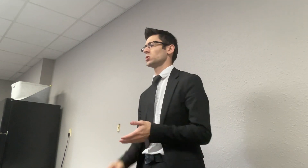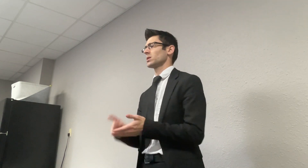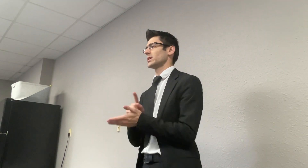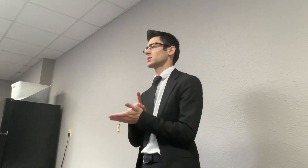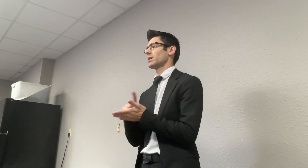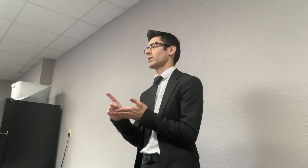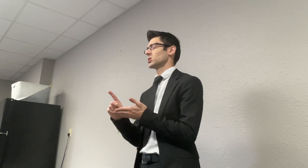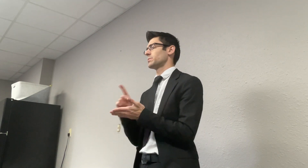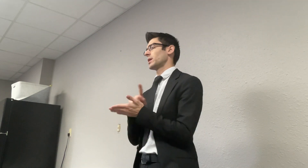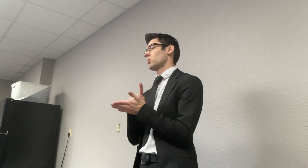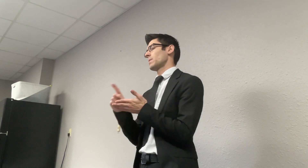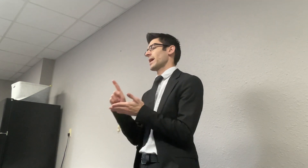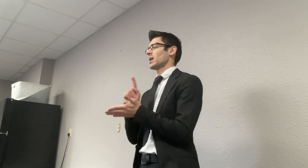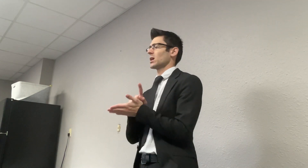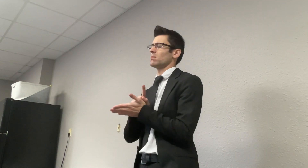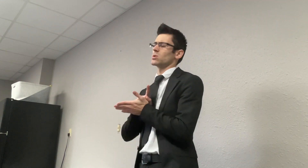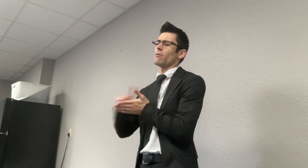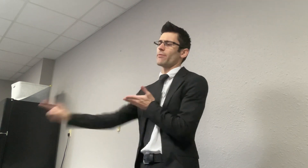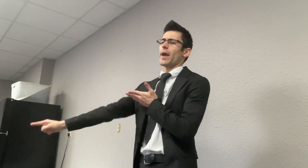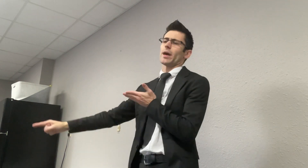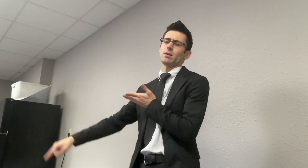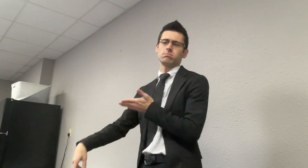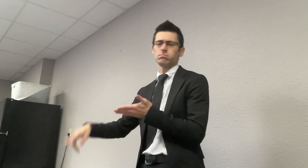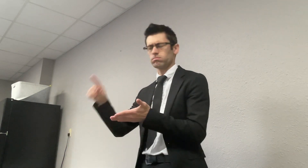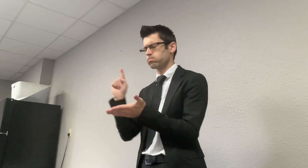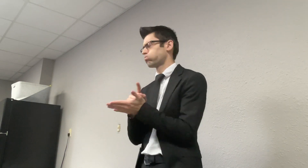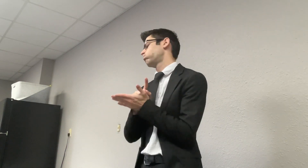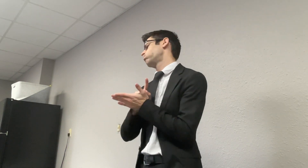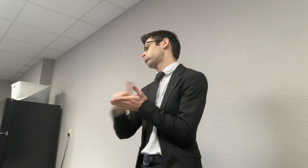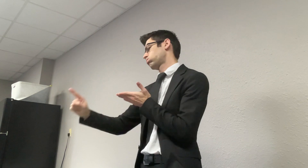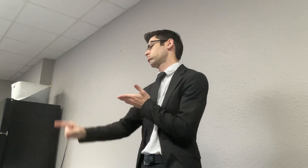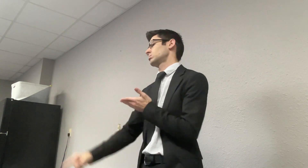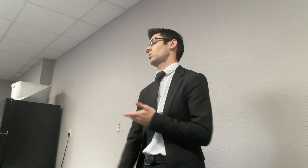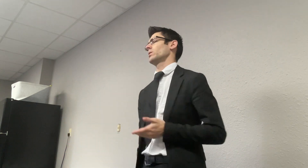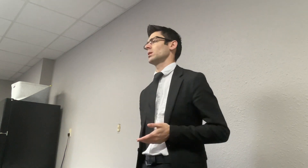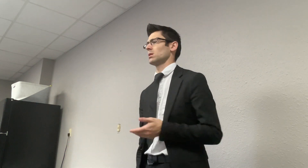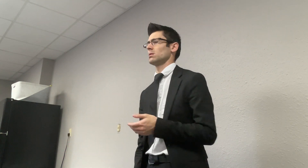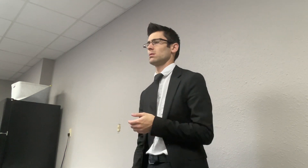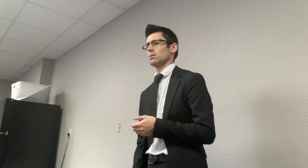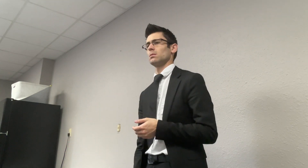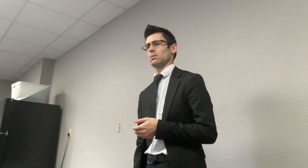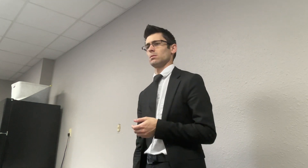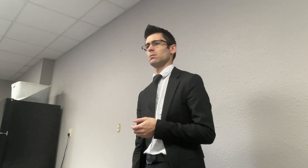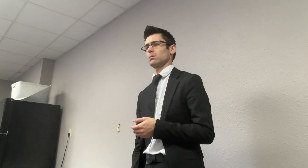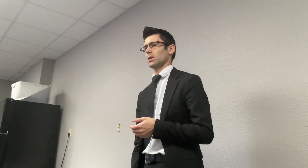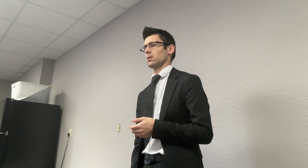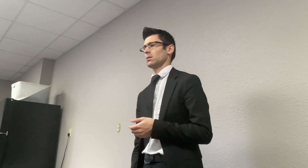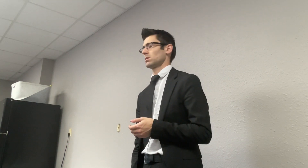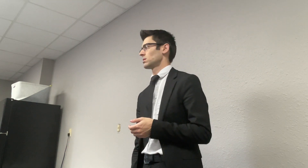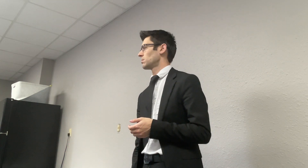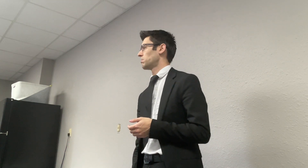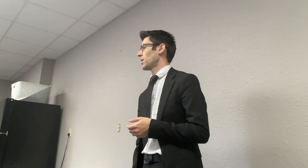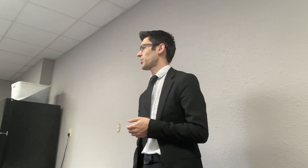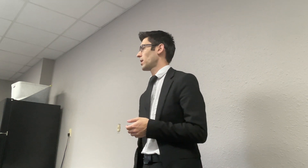Usually, instead of it just being on the hand, it comes off the hand. All week. Okay? Month.